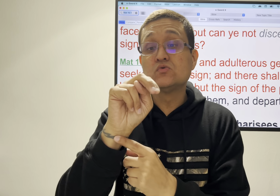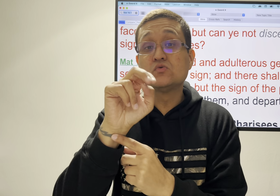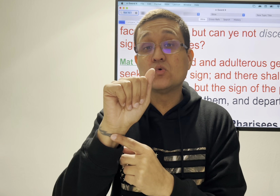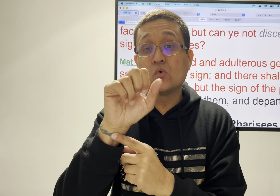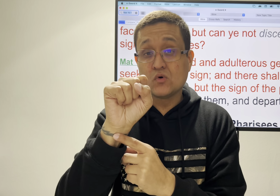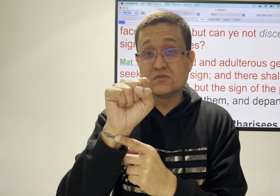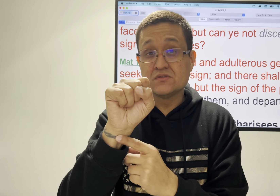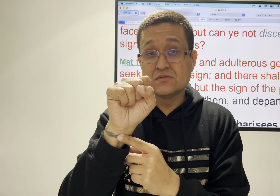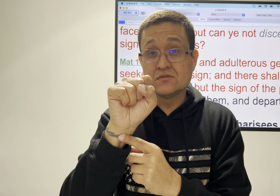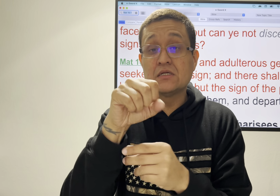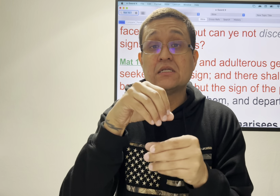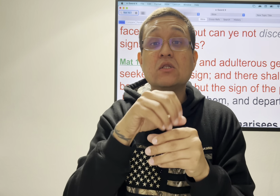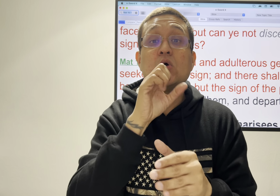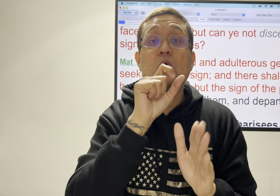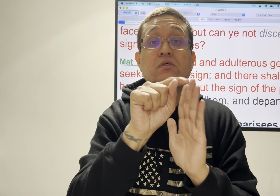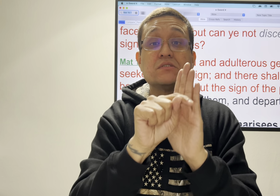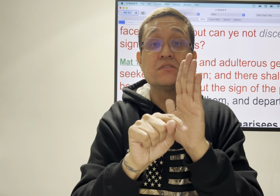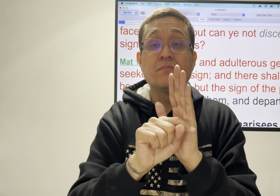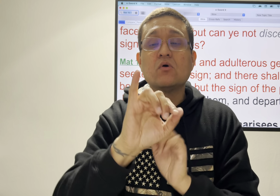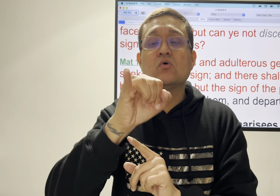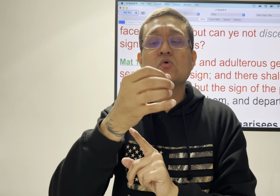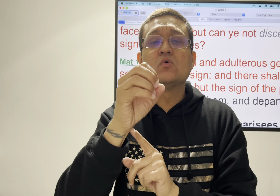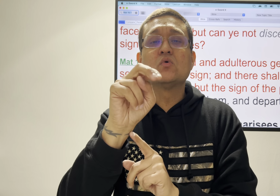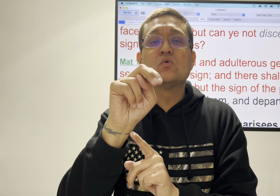It's been a few weeks ago, or a few vlogs ago.